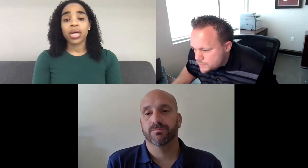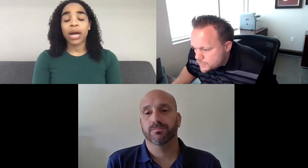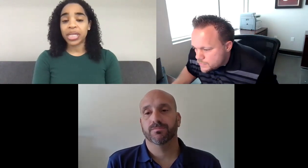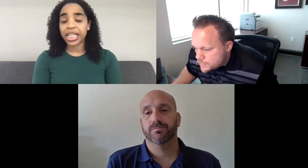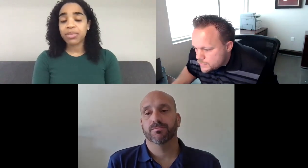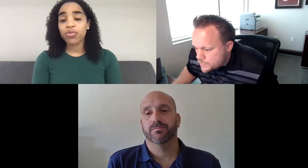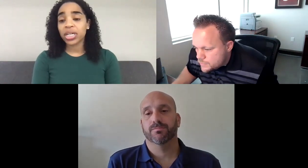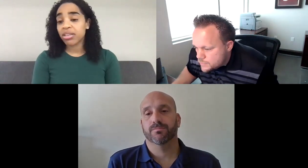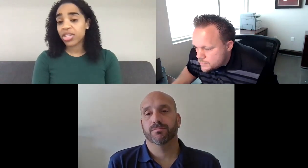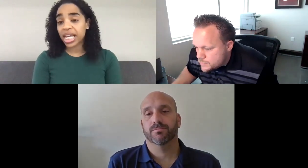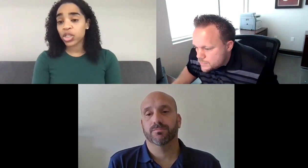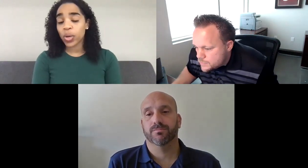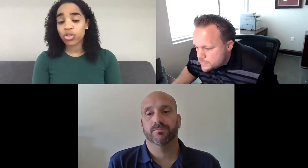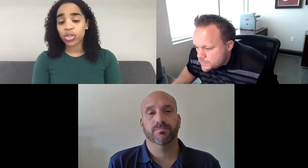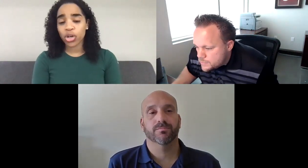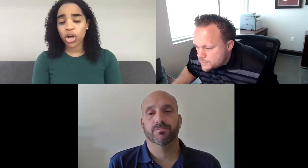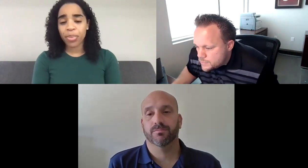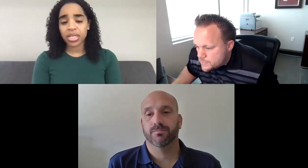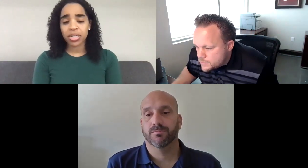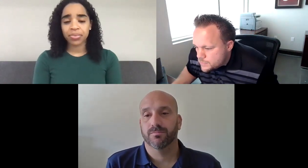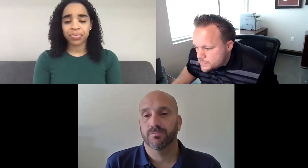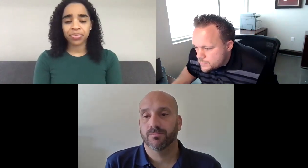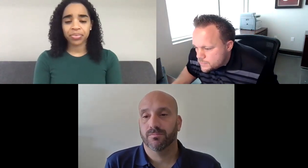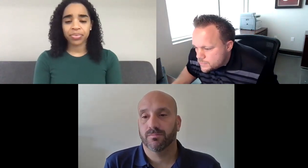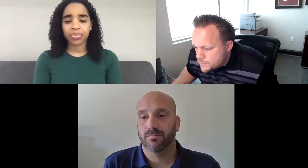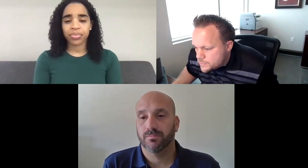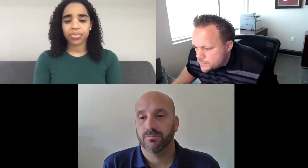I would like to move on to the next question or comment.